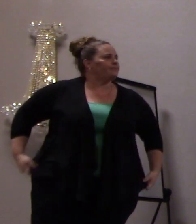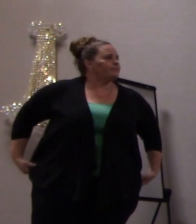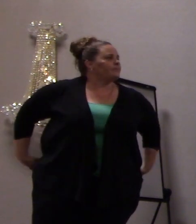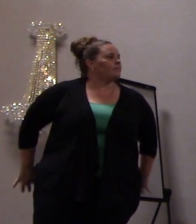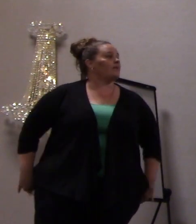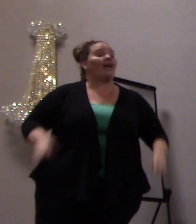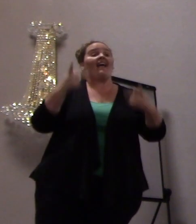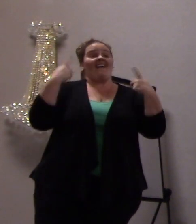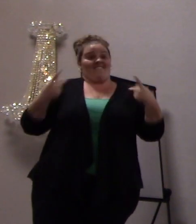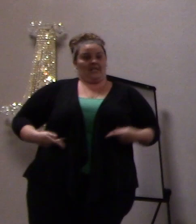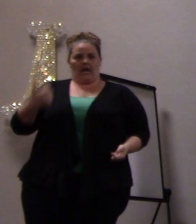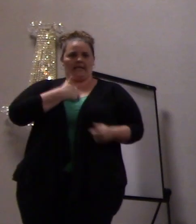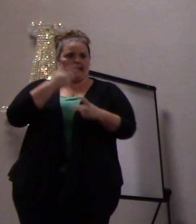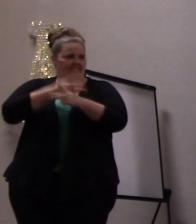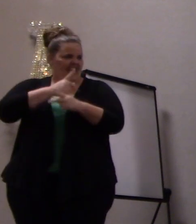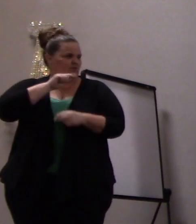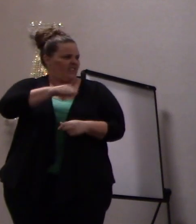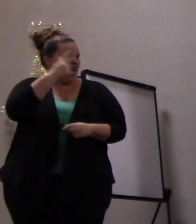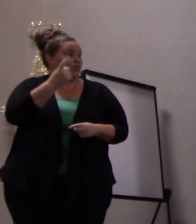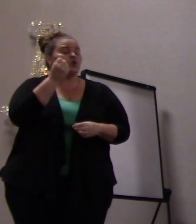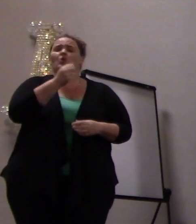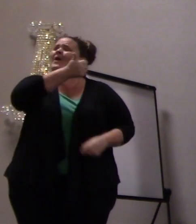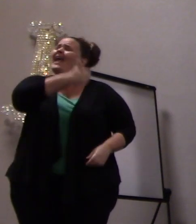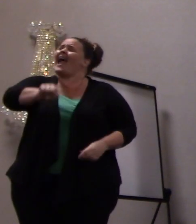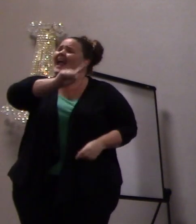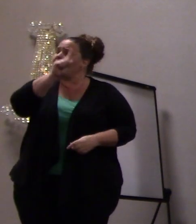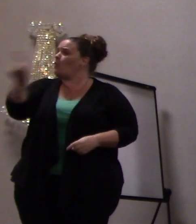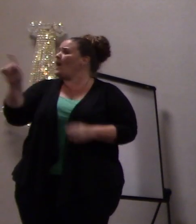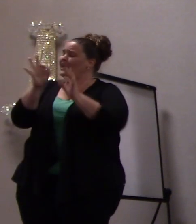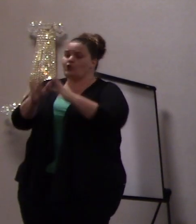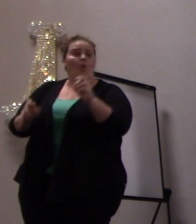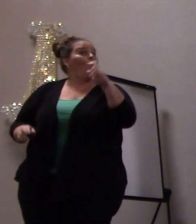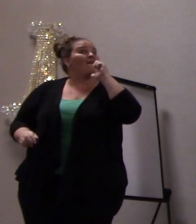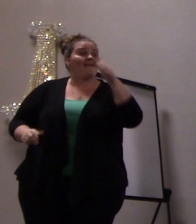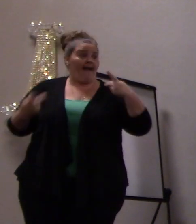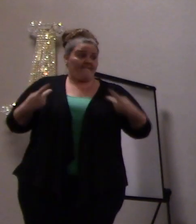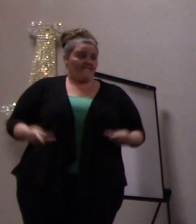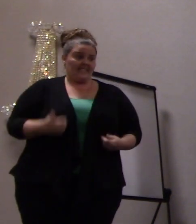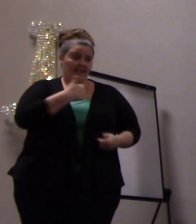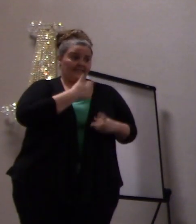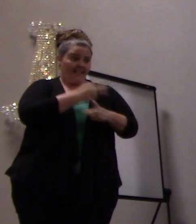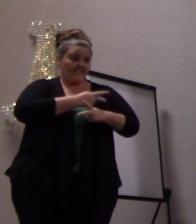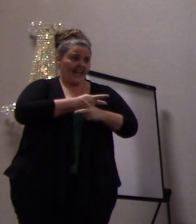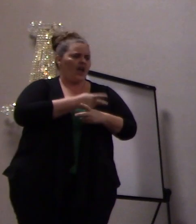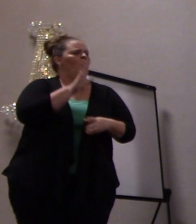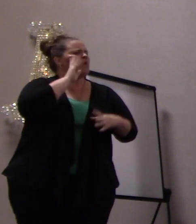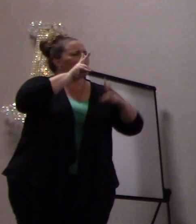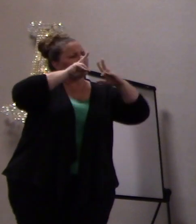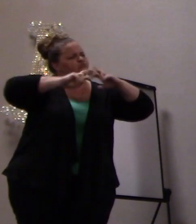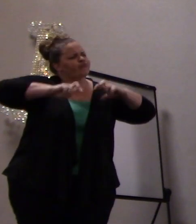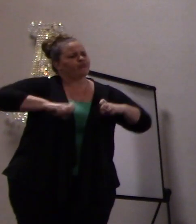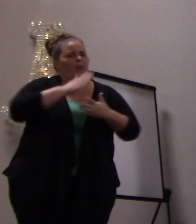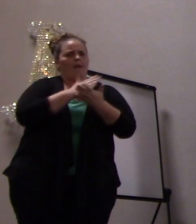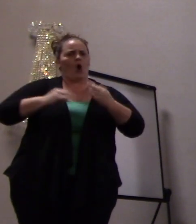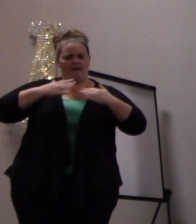And then physical self-care is the other one. So for anyone, interpreter or not, the physical self-care is really we're gonna get into the parts